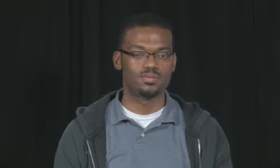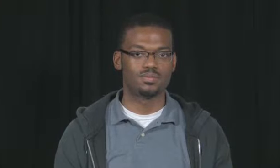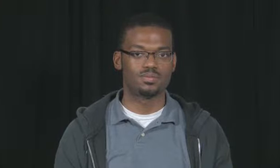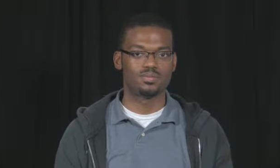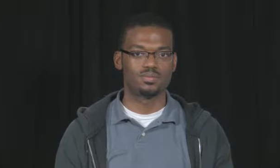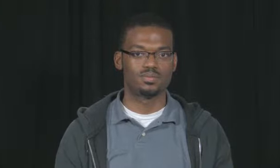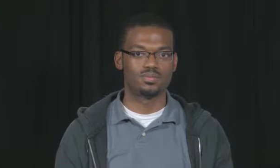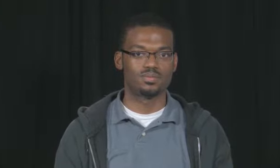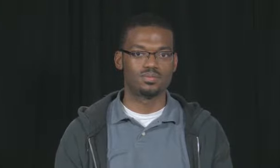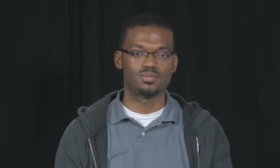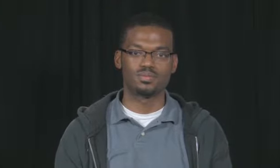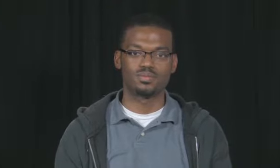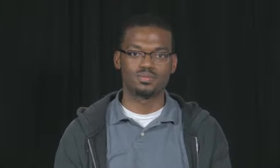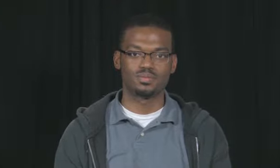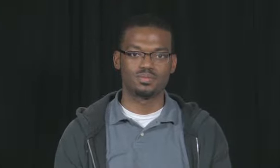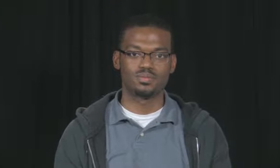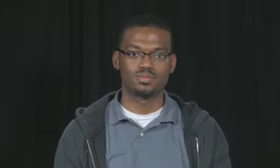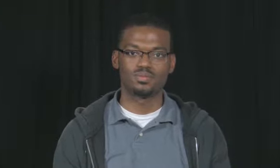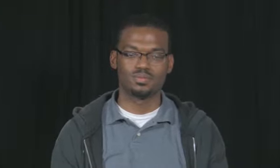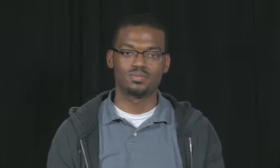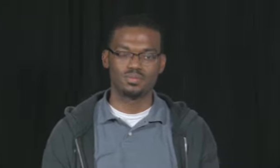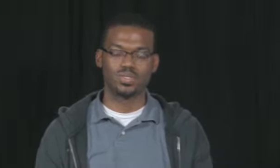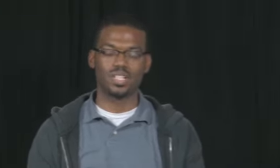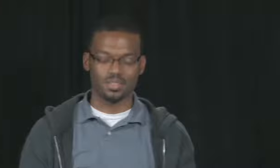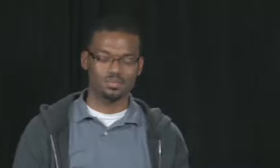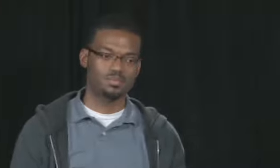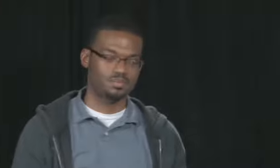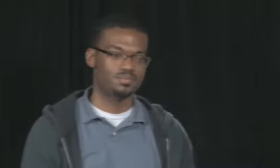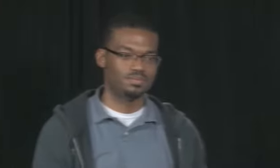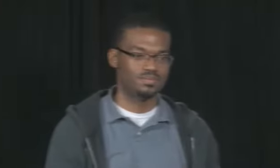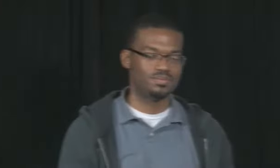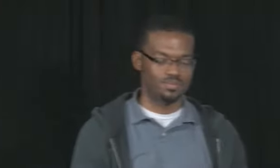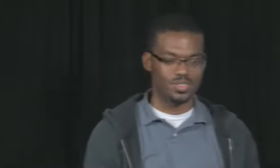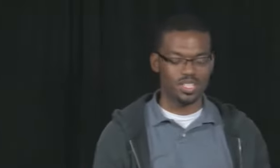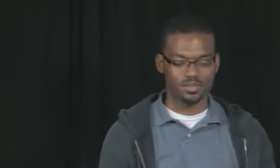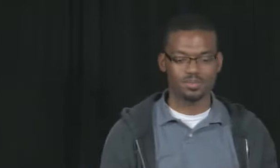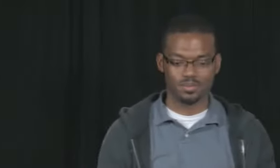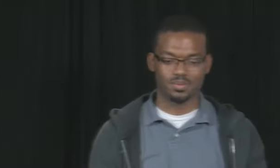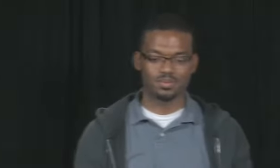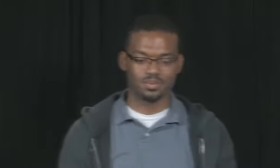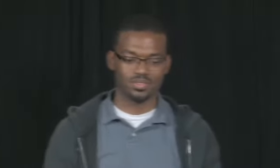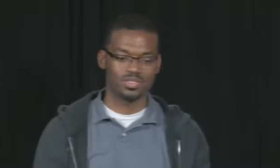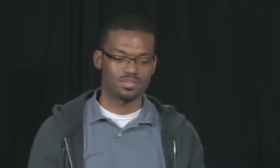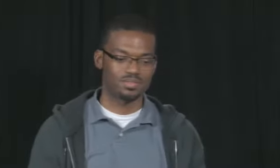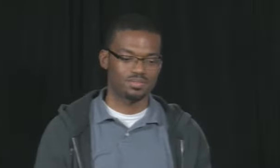Hmm. Because you're not... The subject isn't about you, my mistress' right. eyes. The subject is about her. Right. My mistress' eyes...